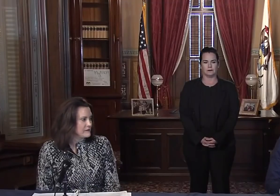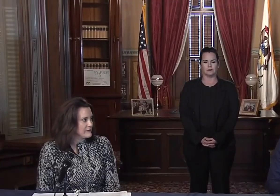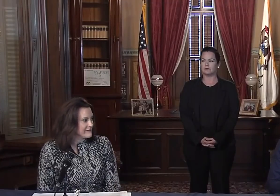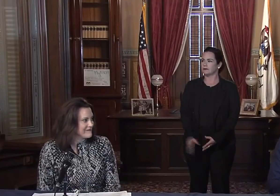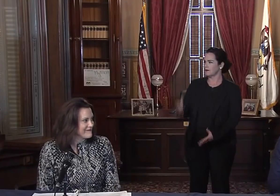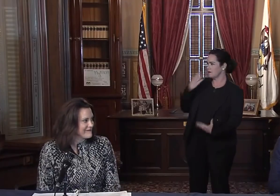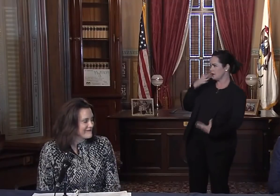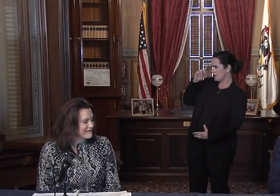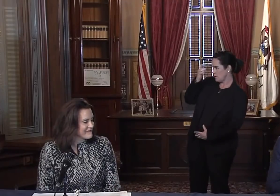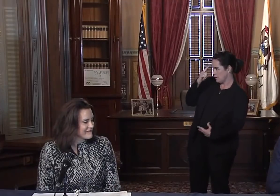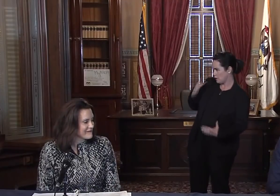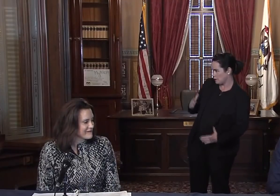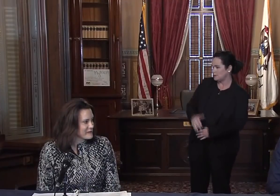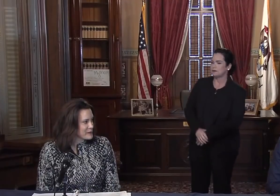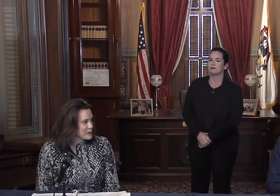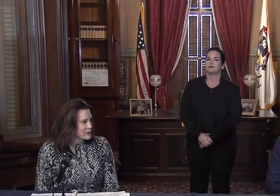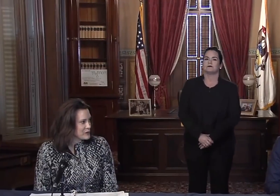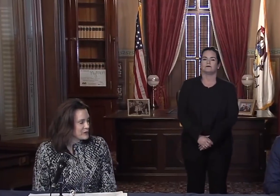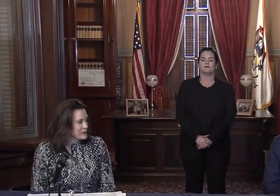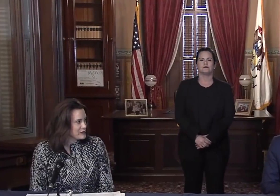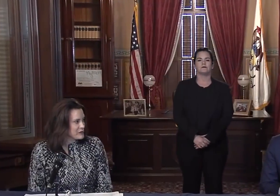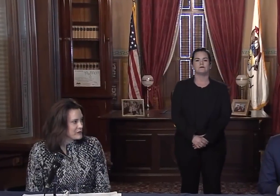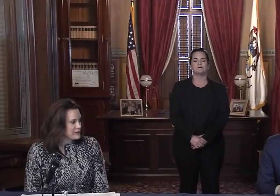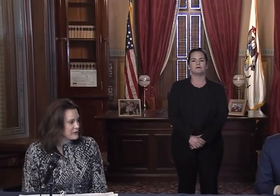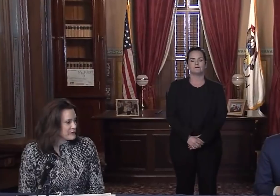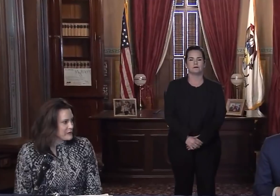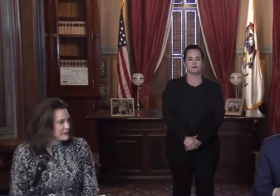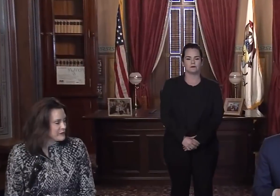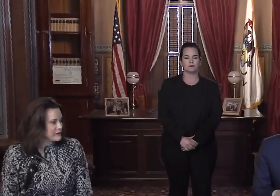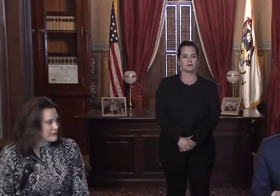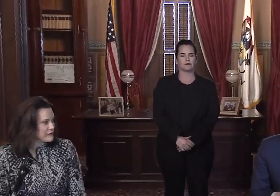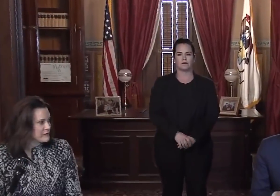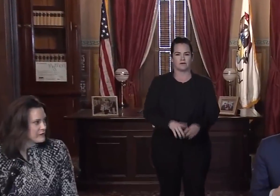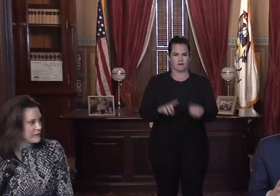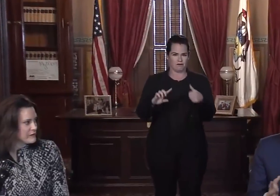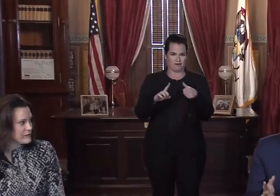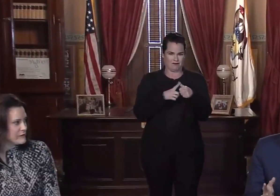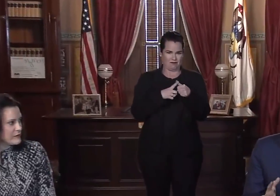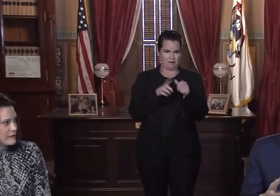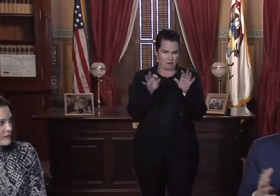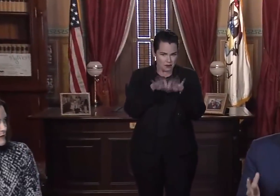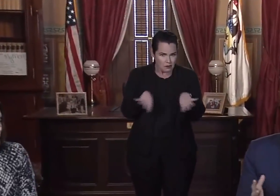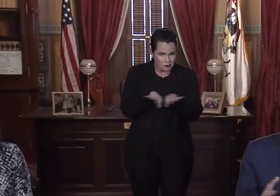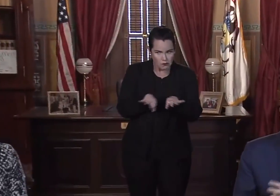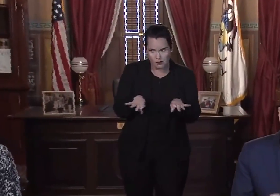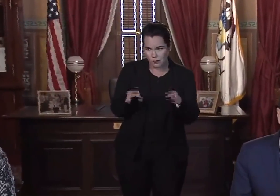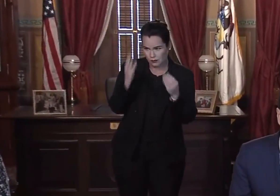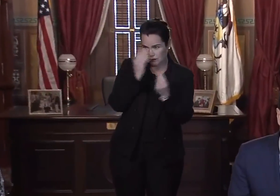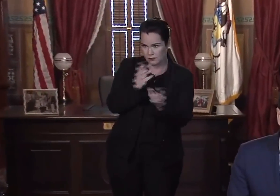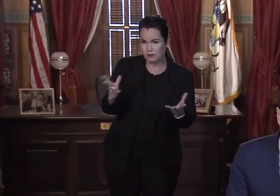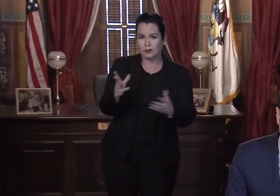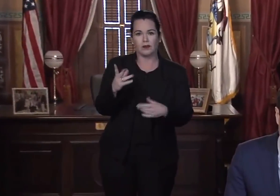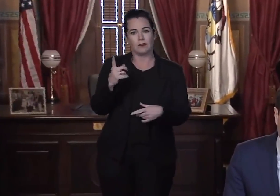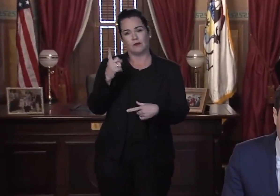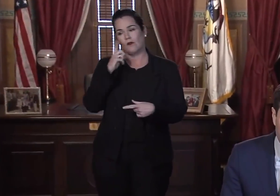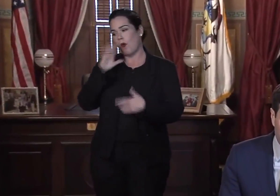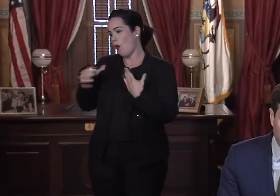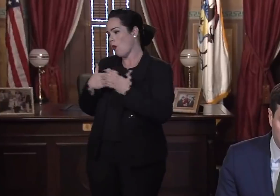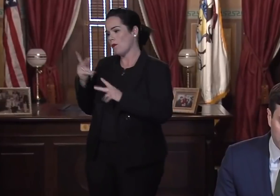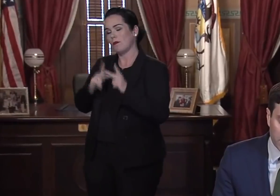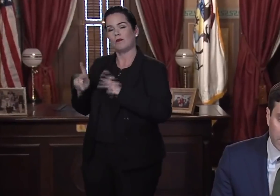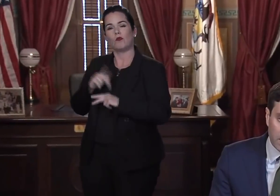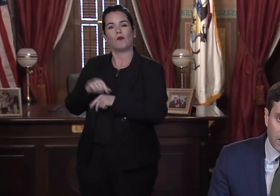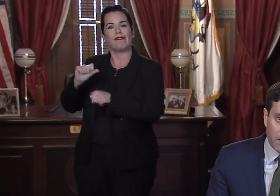Thank you, Governor. Want to make sure that, first off, we state on behalf of all the people in the Labor Economic